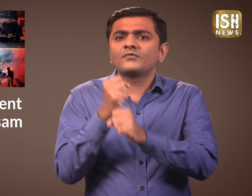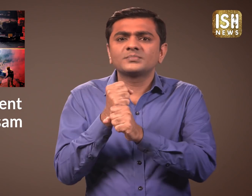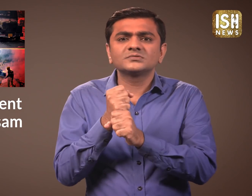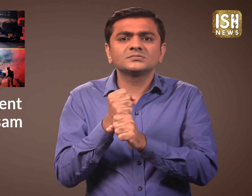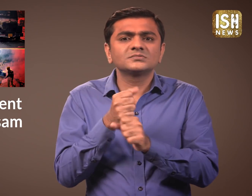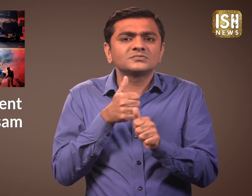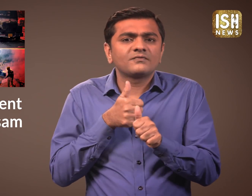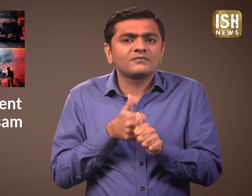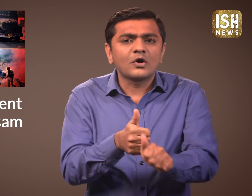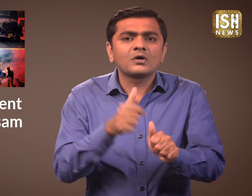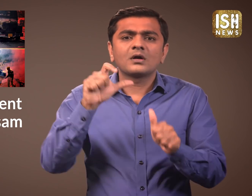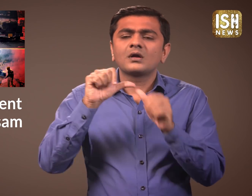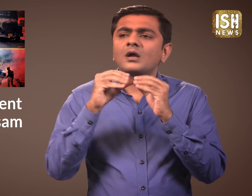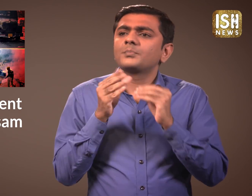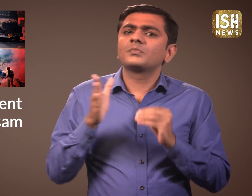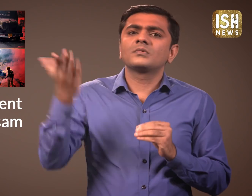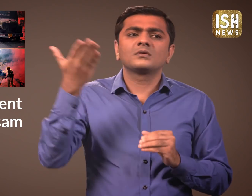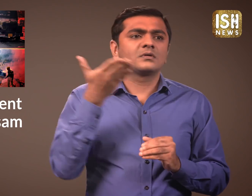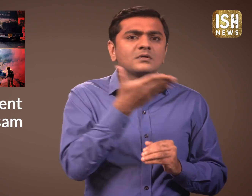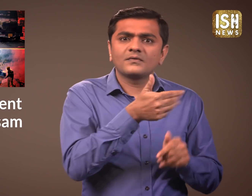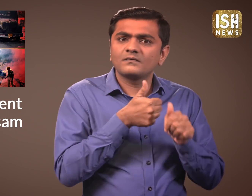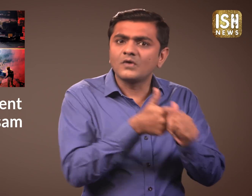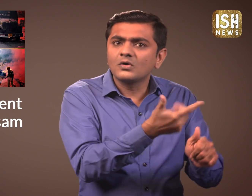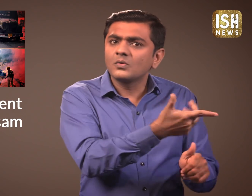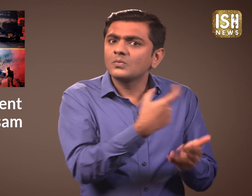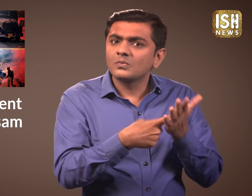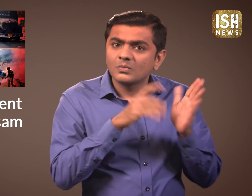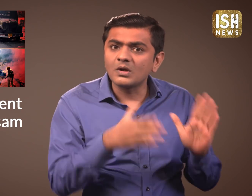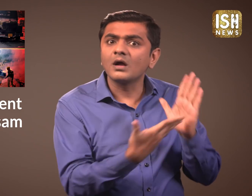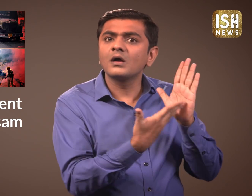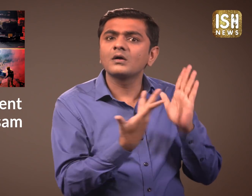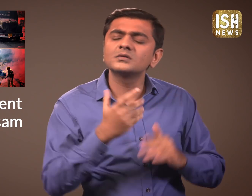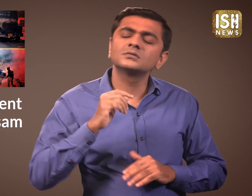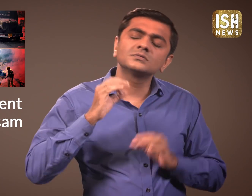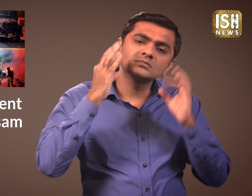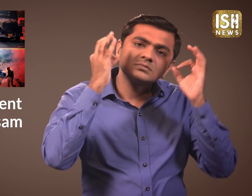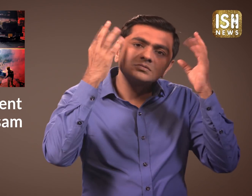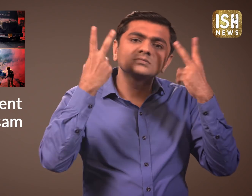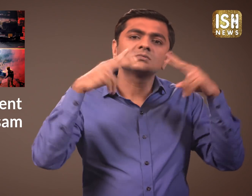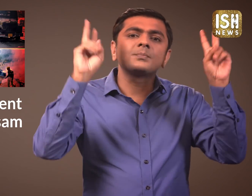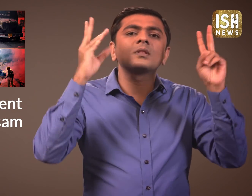Because the government has not followed the Assam Accord and imposed the CAB in Assam.